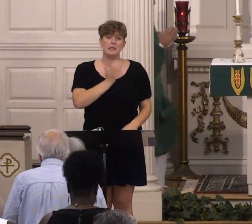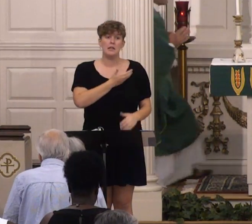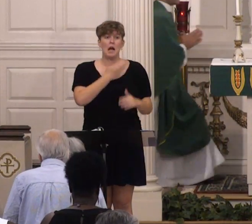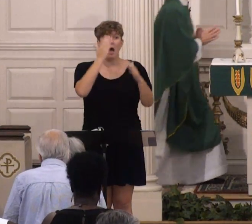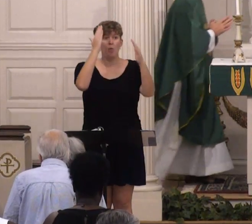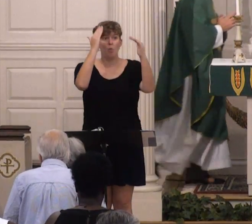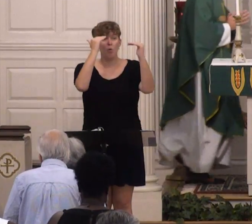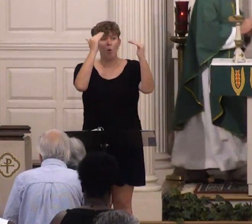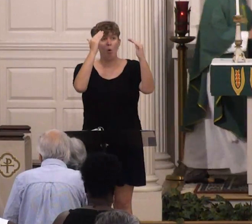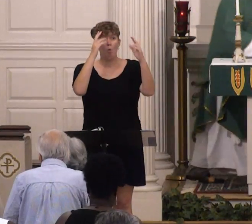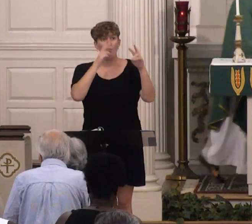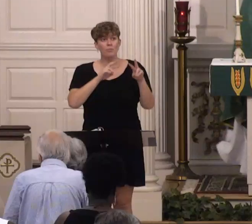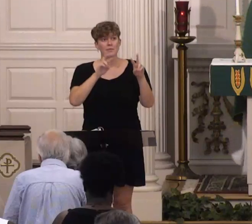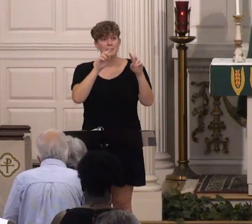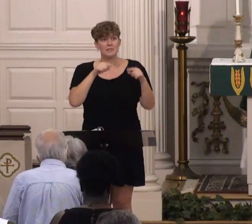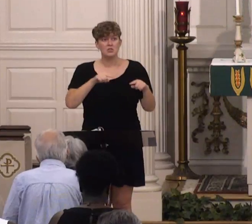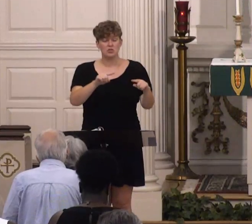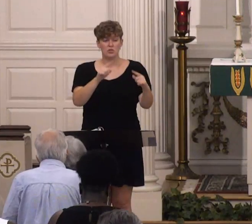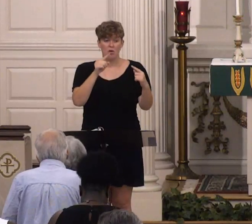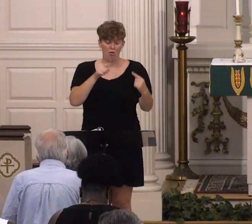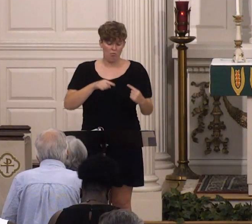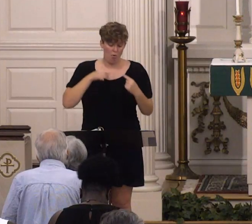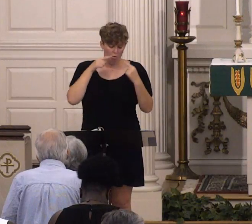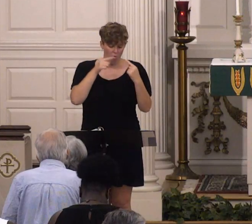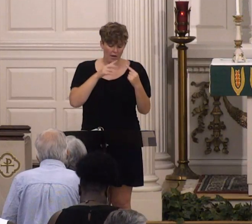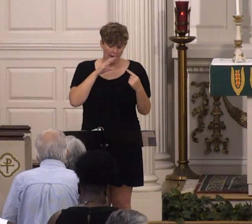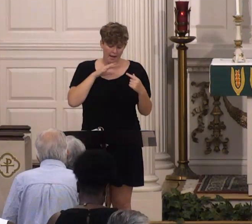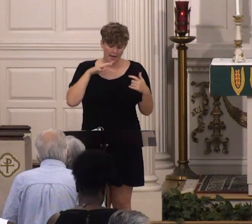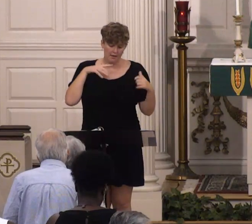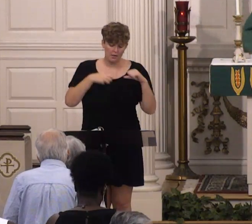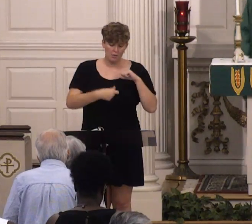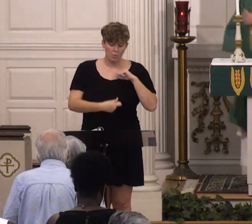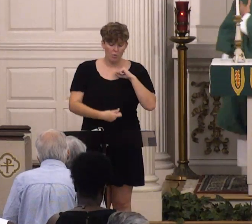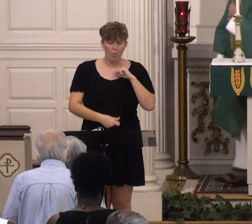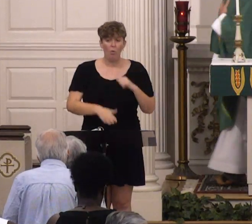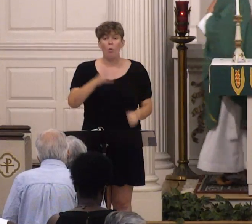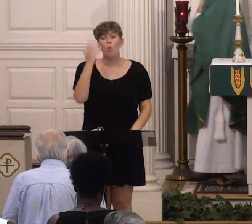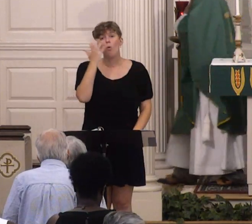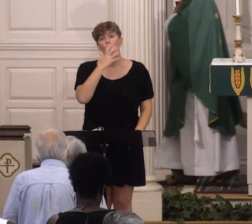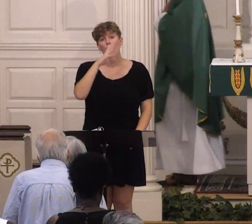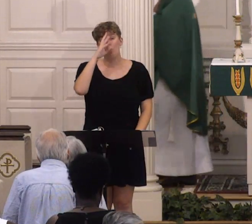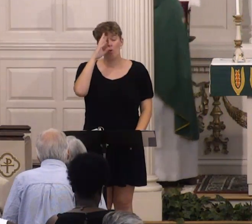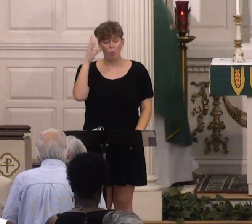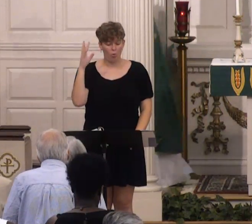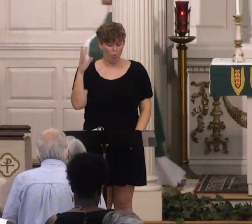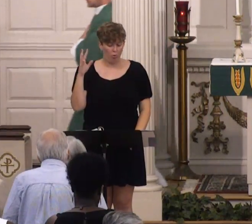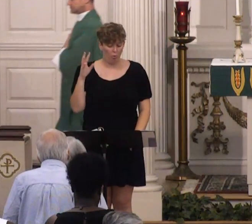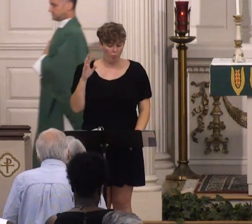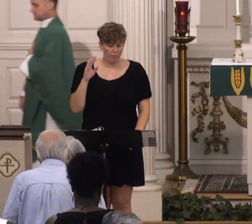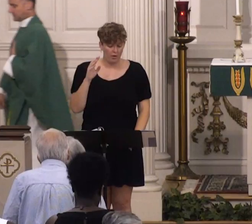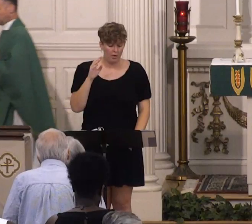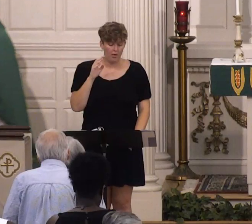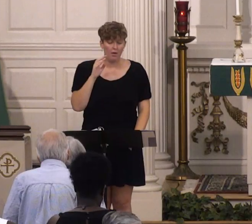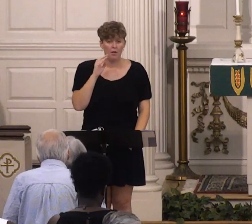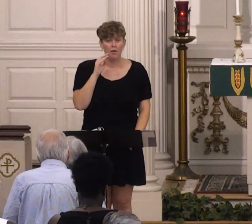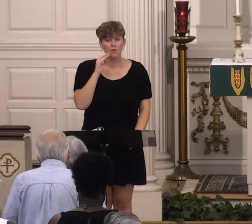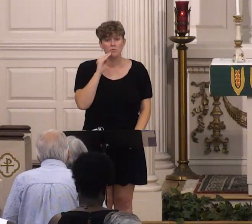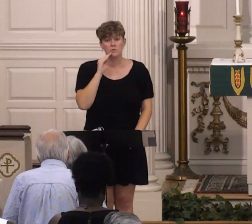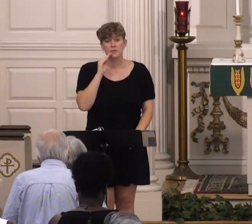Maria, our hope in sorrow and in woe. Oh,